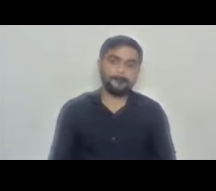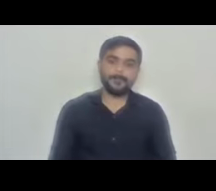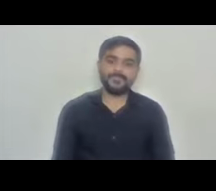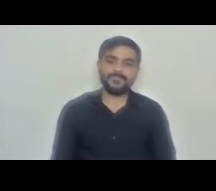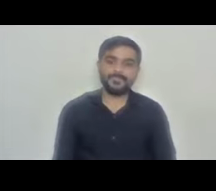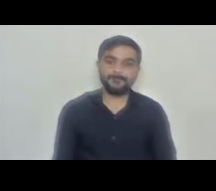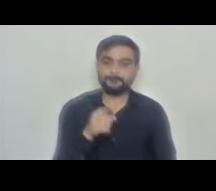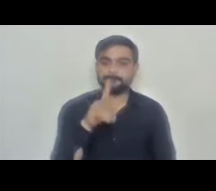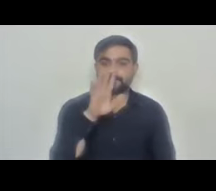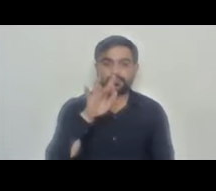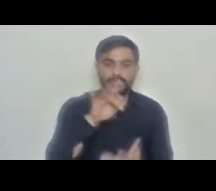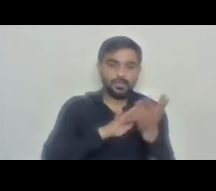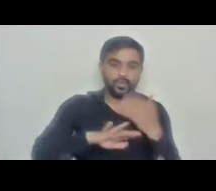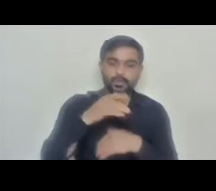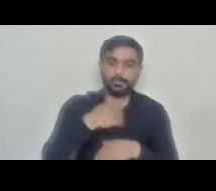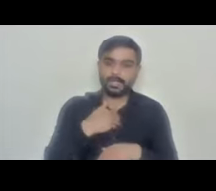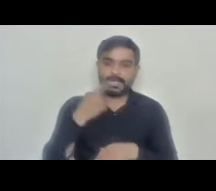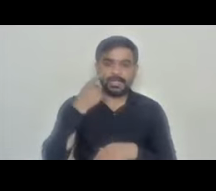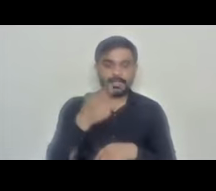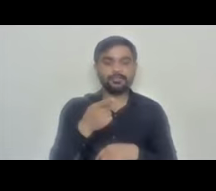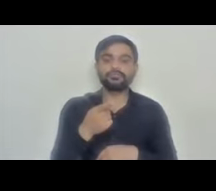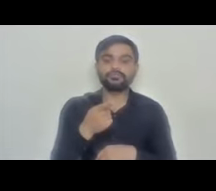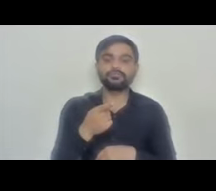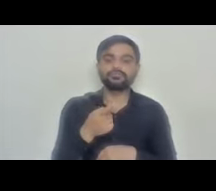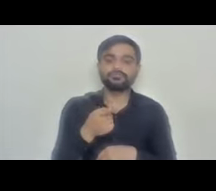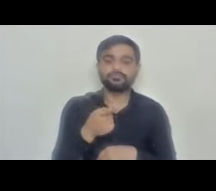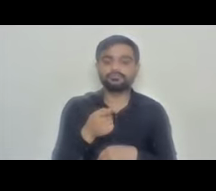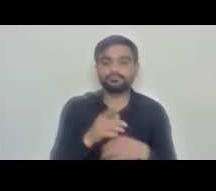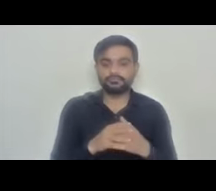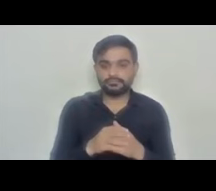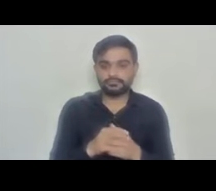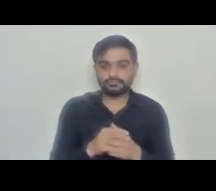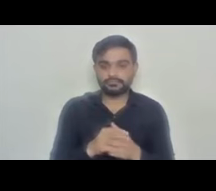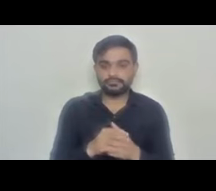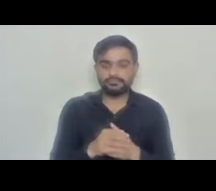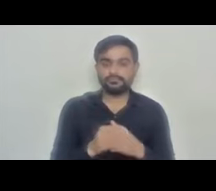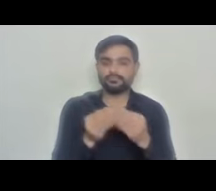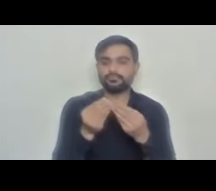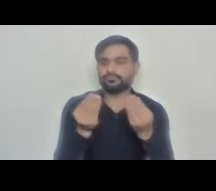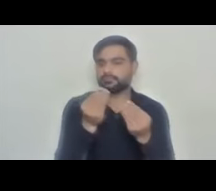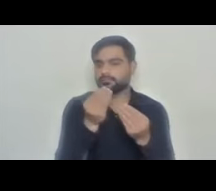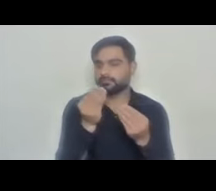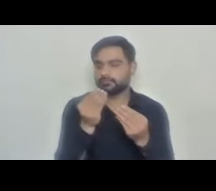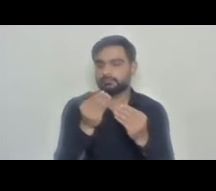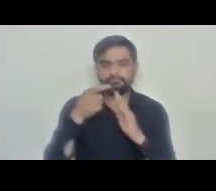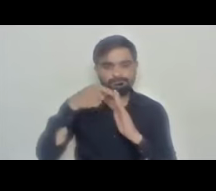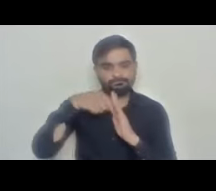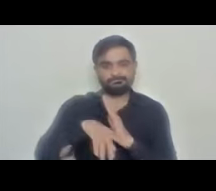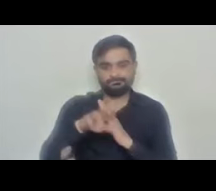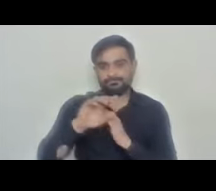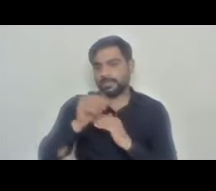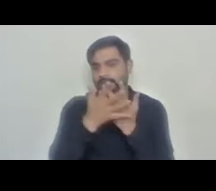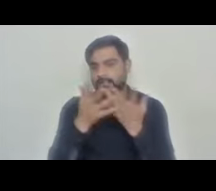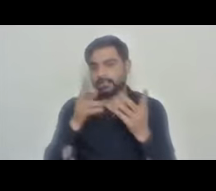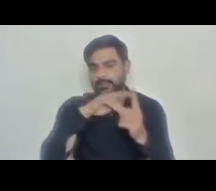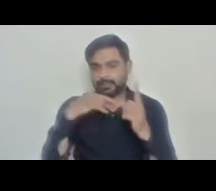So this is one area which I think is, you know, a little bit neglected than the other aspects of